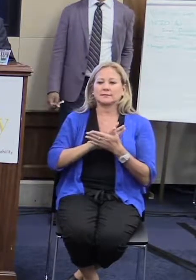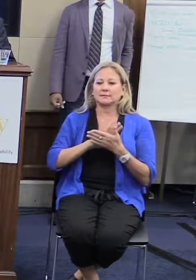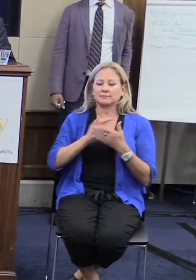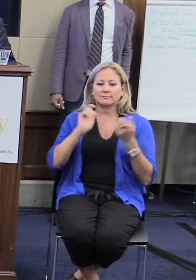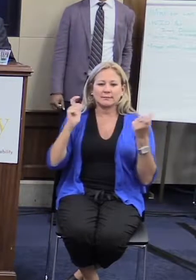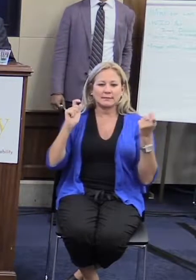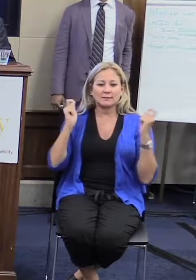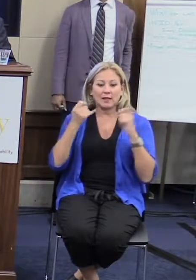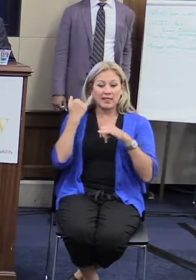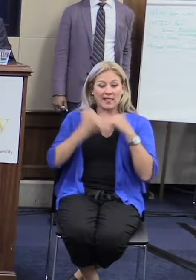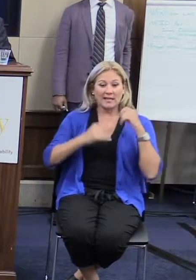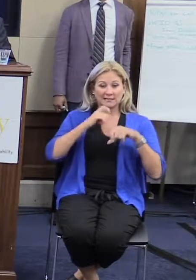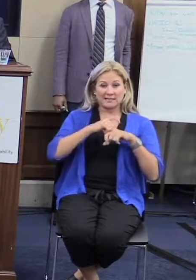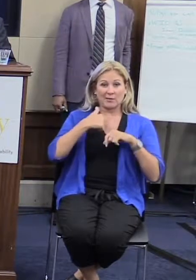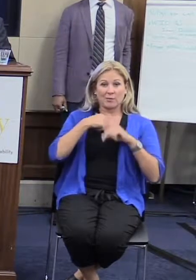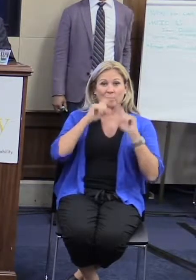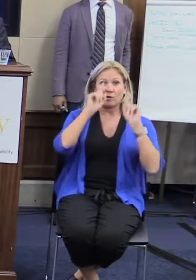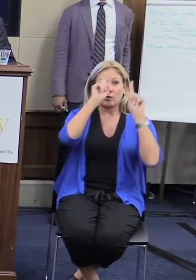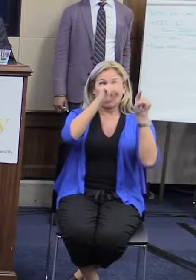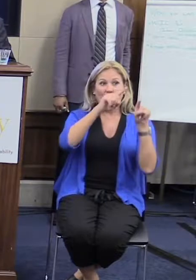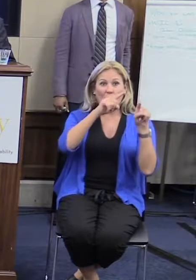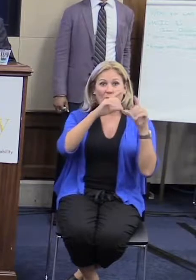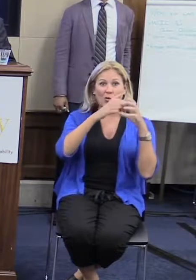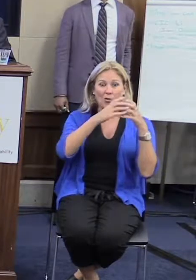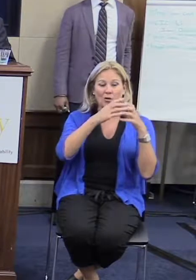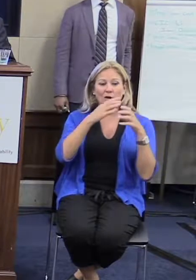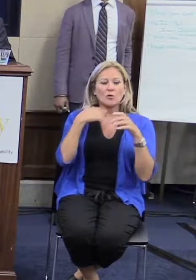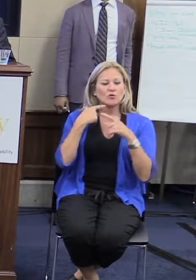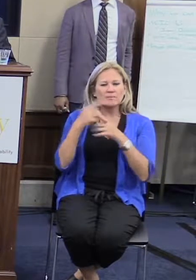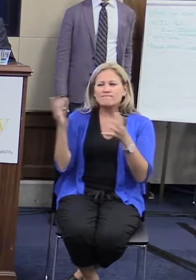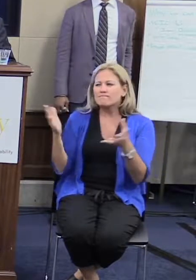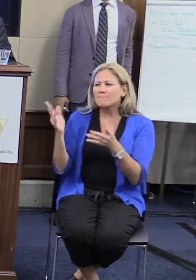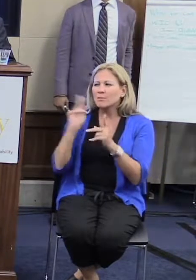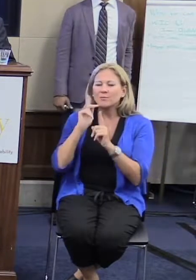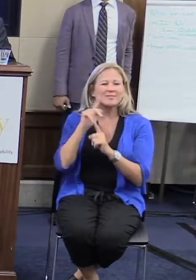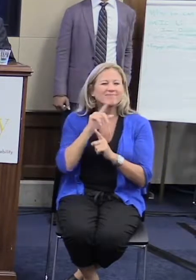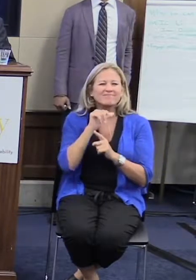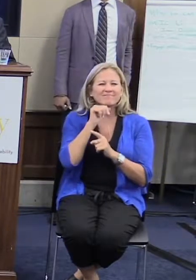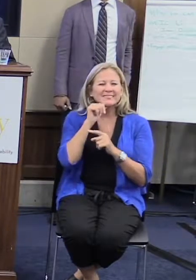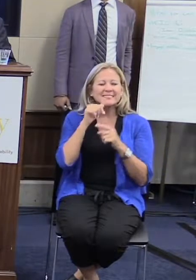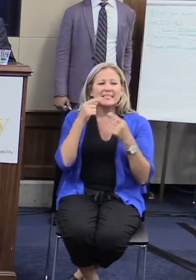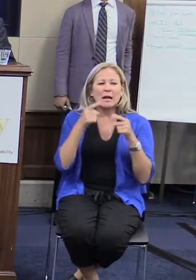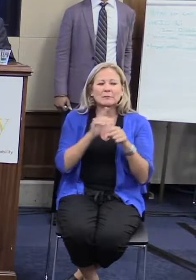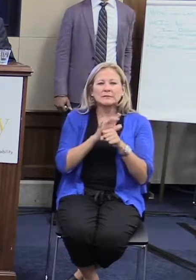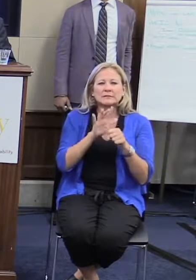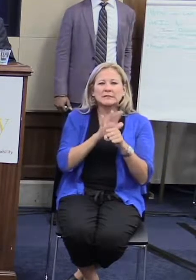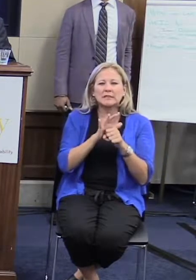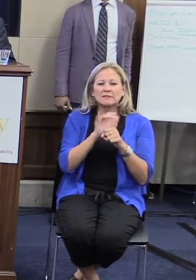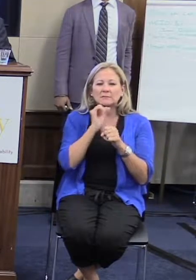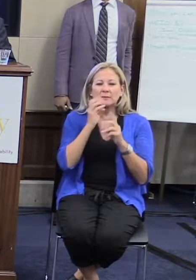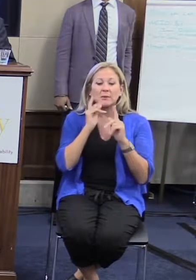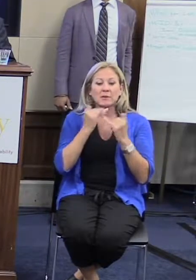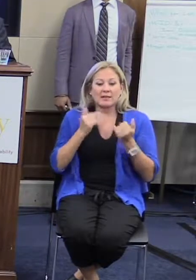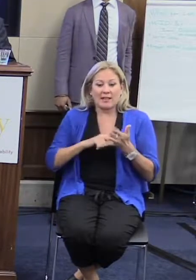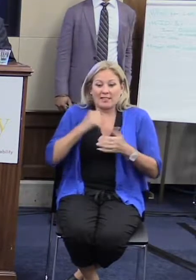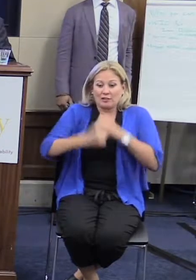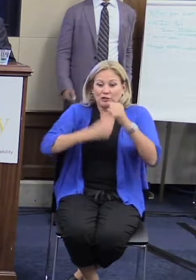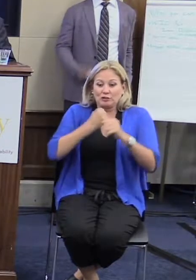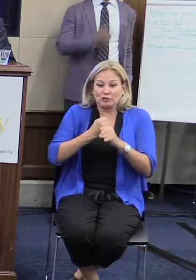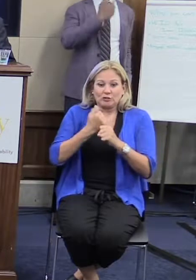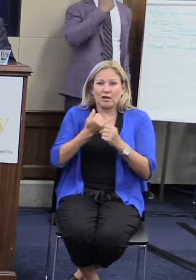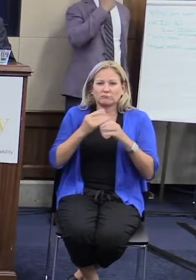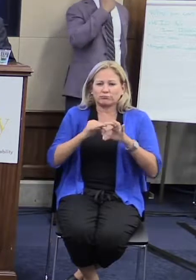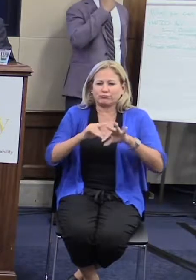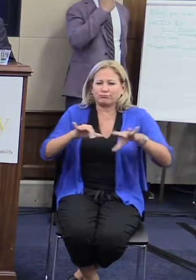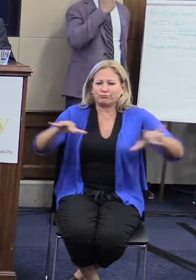cycle we were trying to get people to go out and do it, and it wasn't happening on a mass level. This year already, folks in New